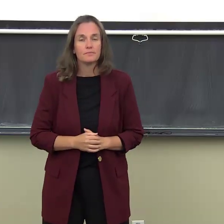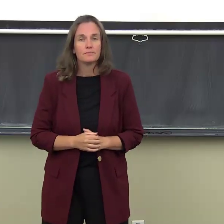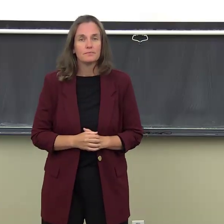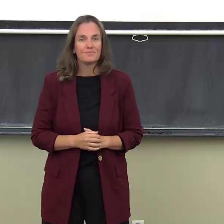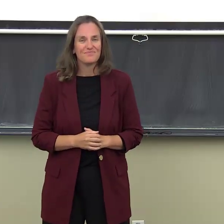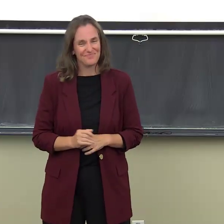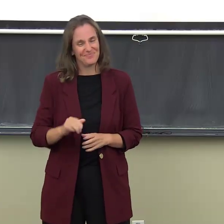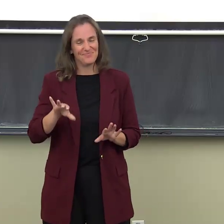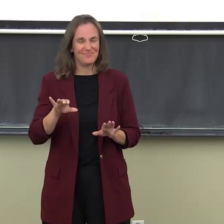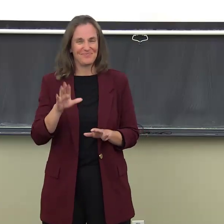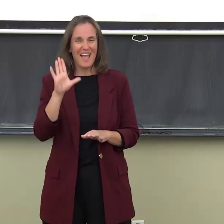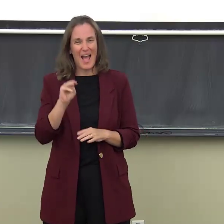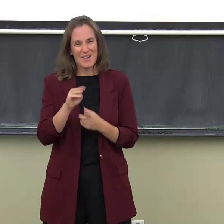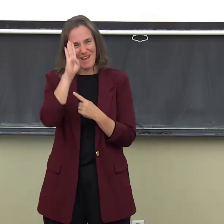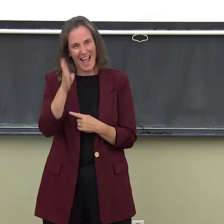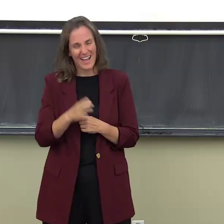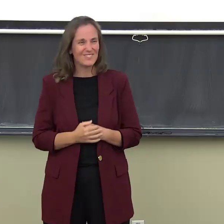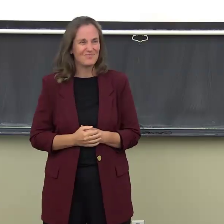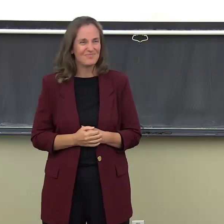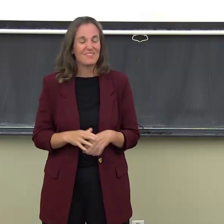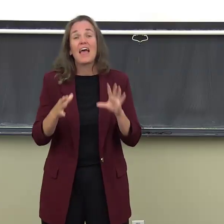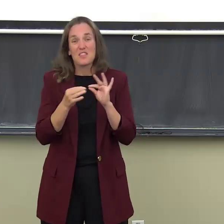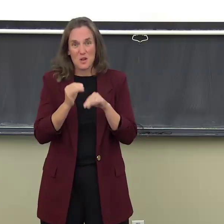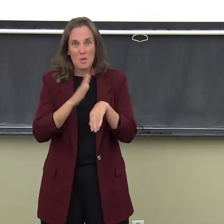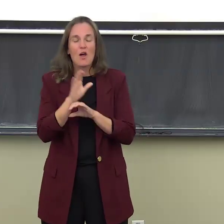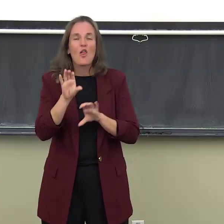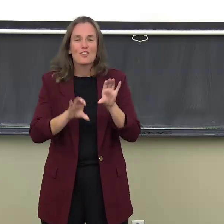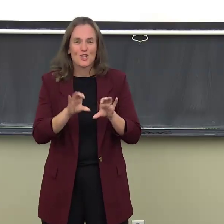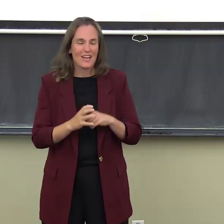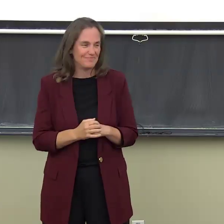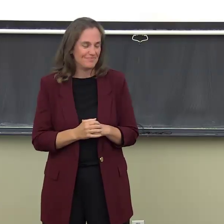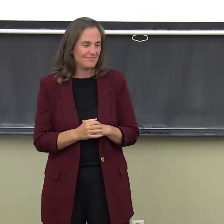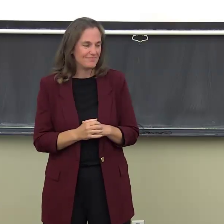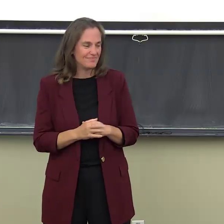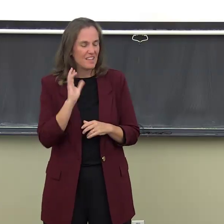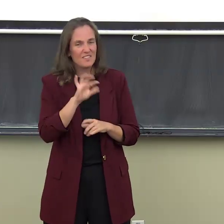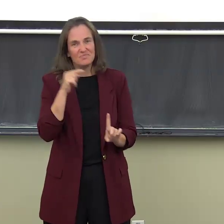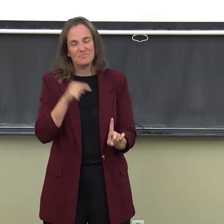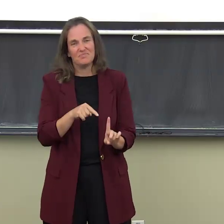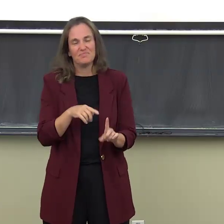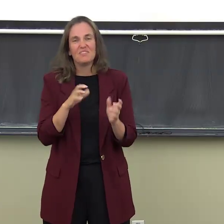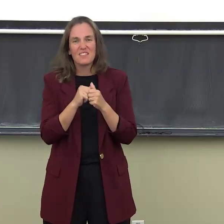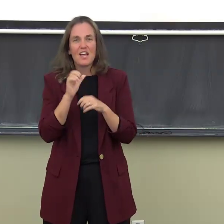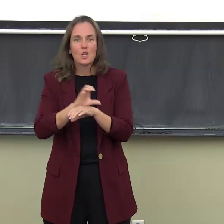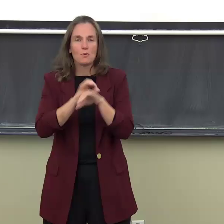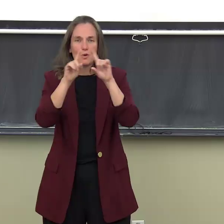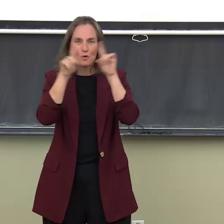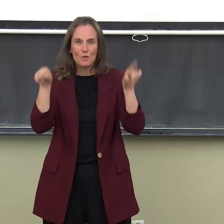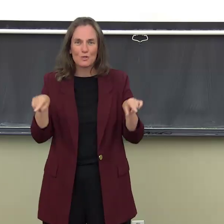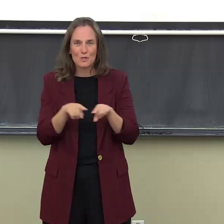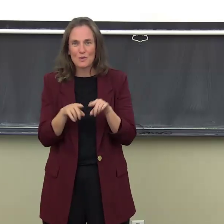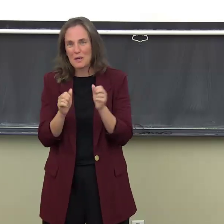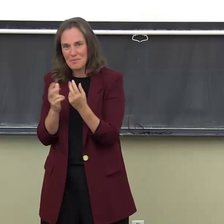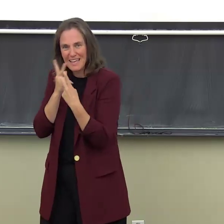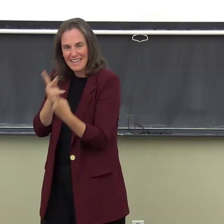Oh, hi. The comment on the chat was that was referring to the computer screen thing. I was also